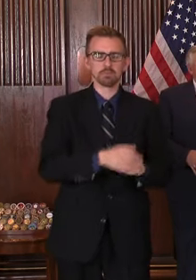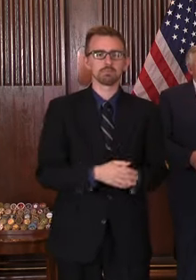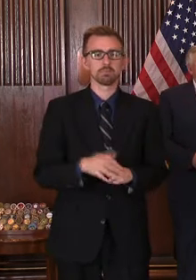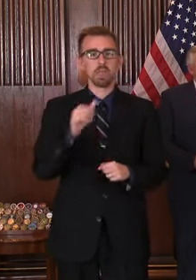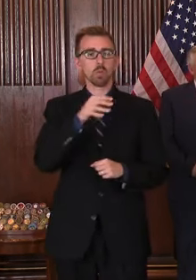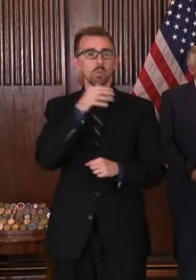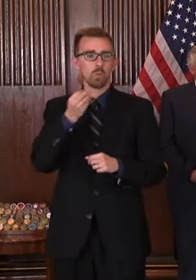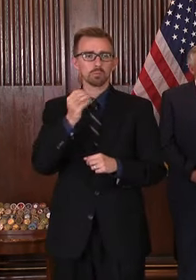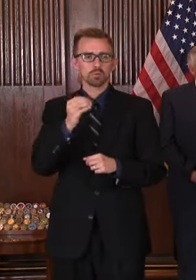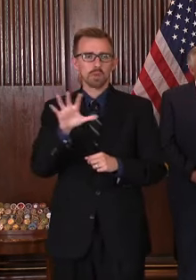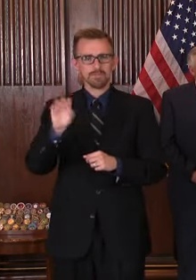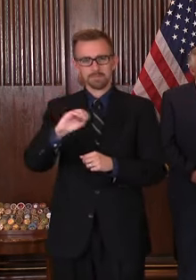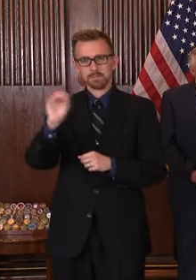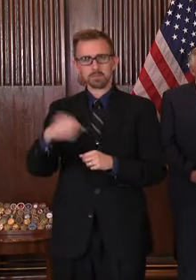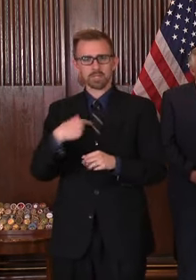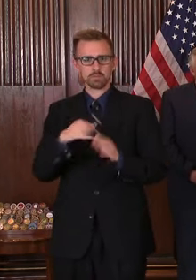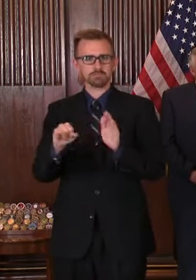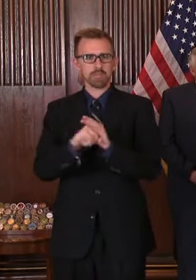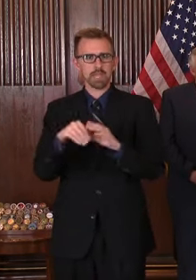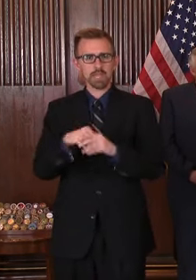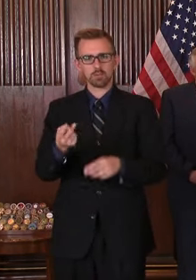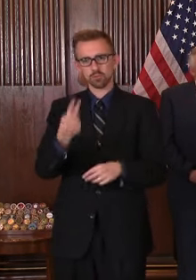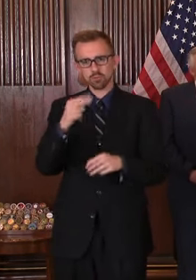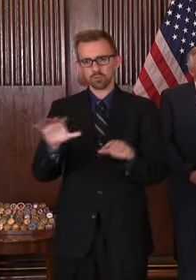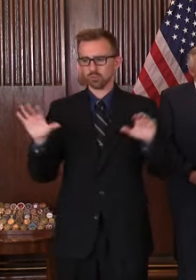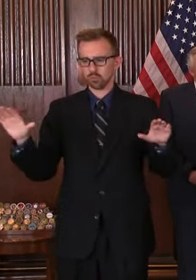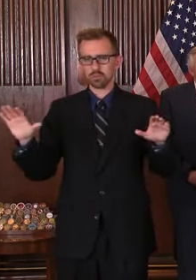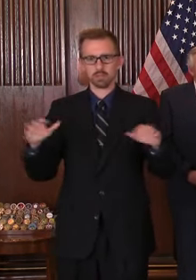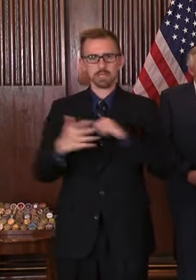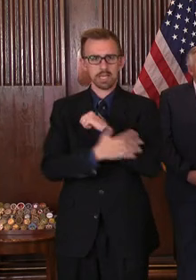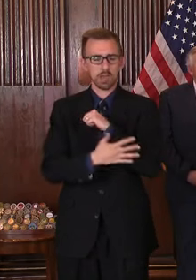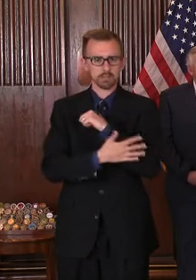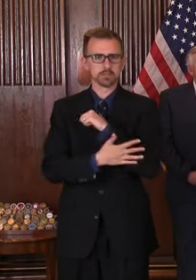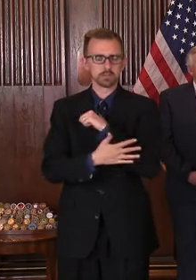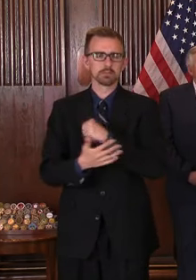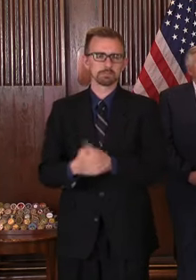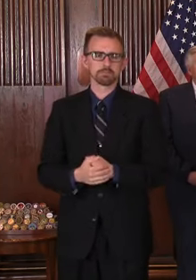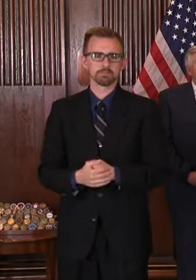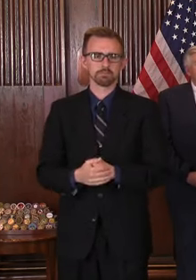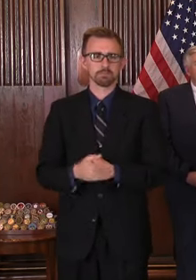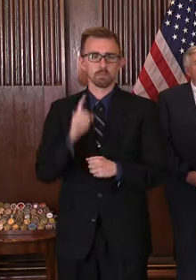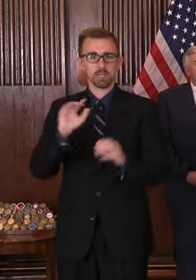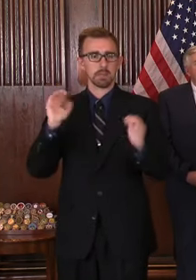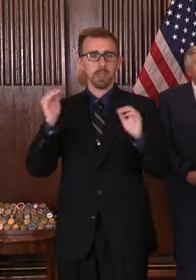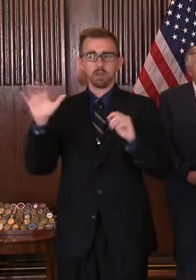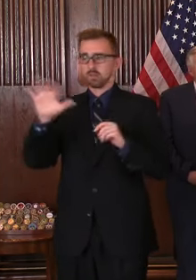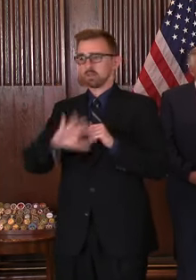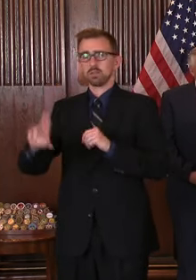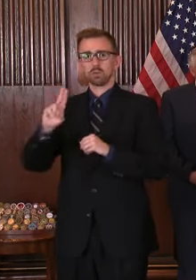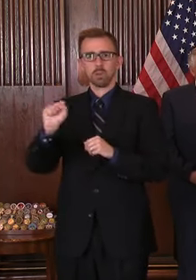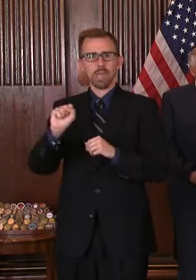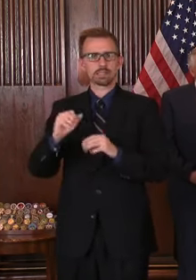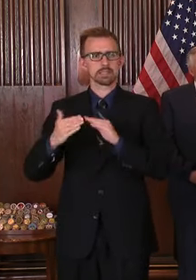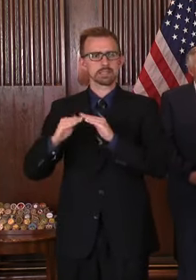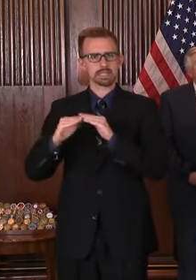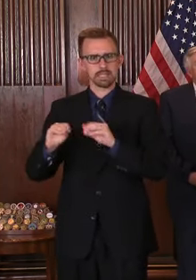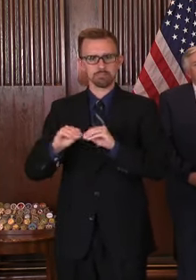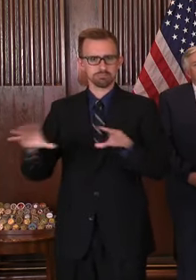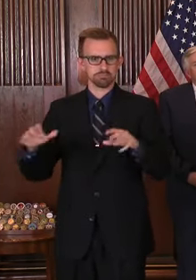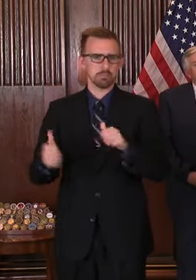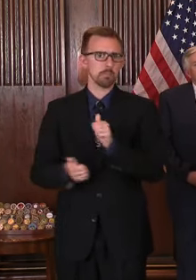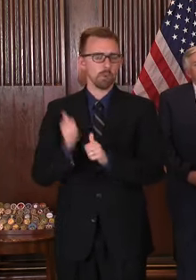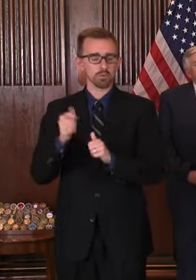you know, 50% of our cases have been in two counties, and much of it mirroring the nation's experience has been urban. But what we know is